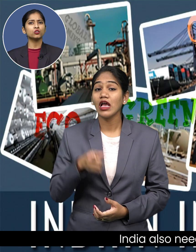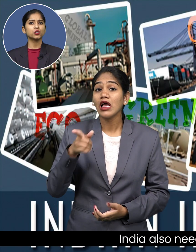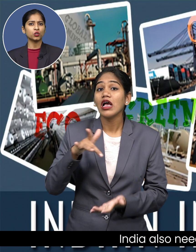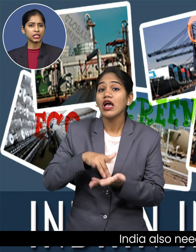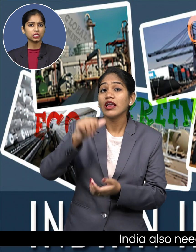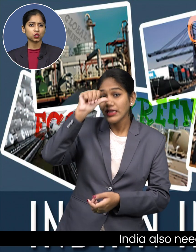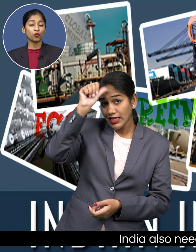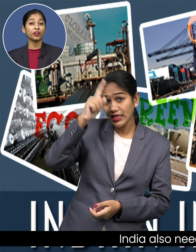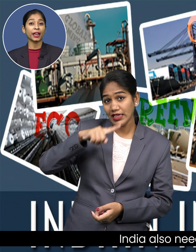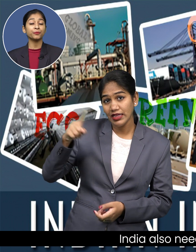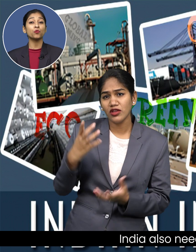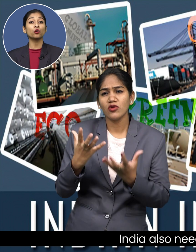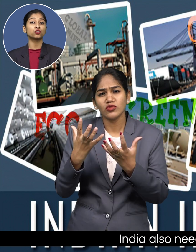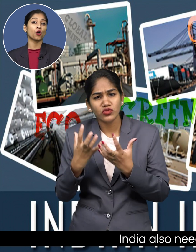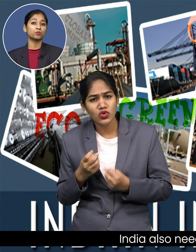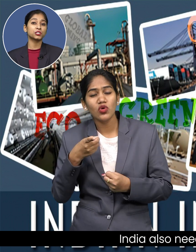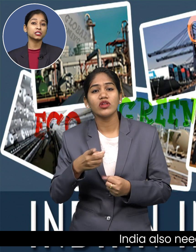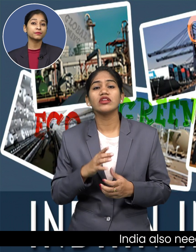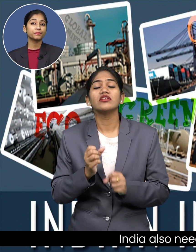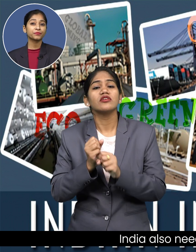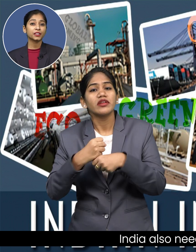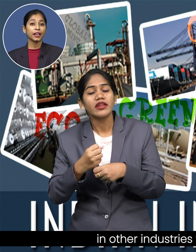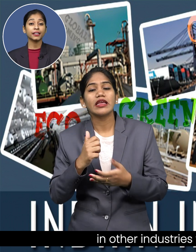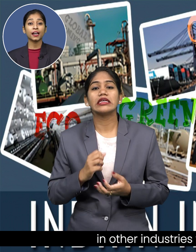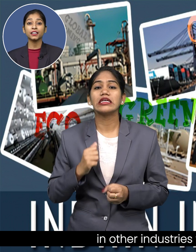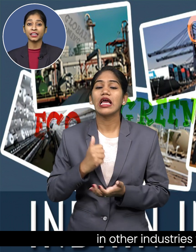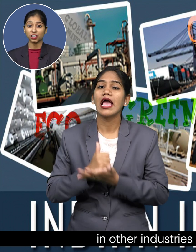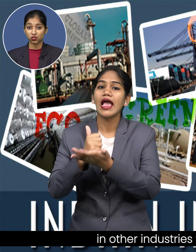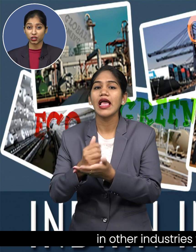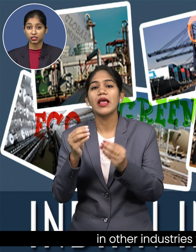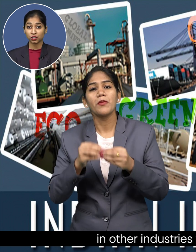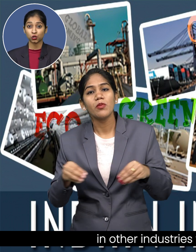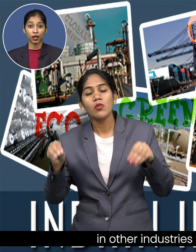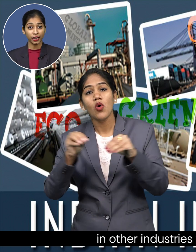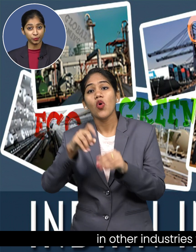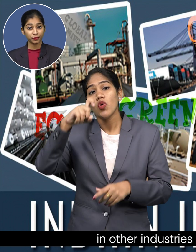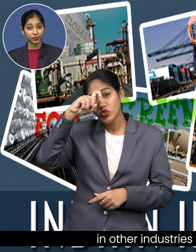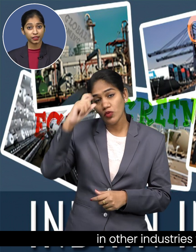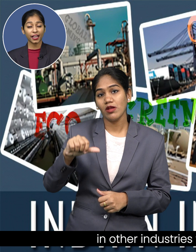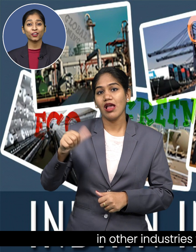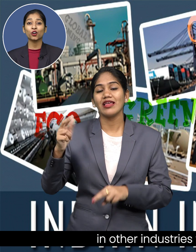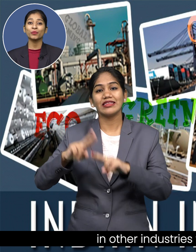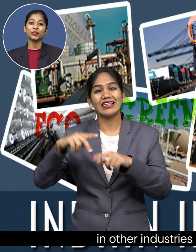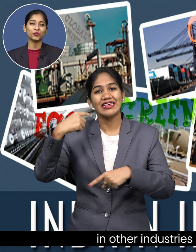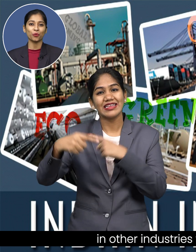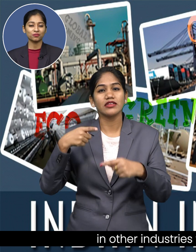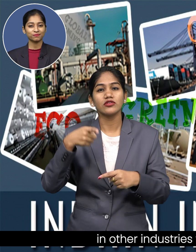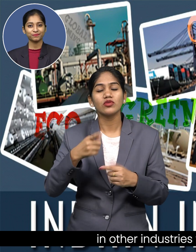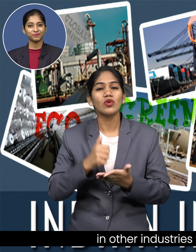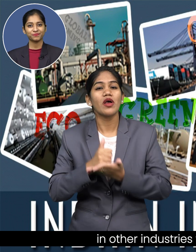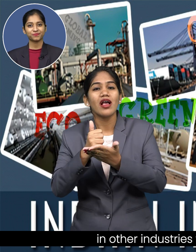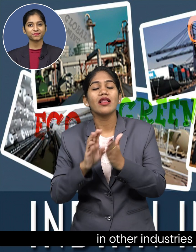India also needs to create more jobs in other industries to help the economy